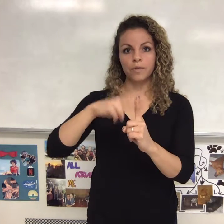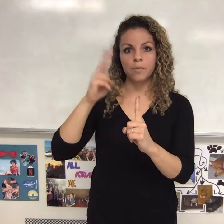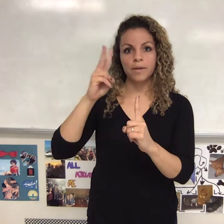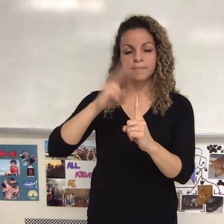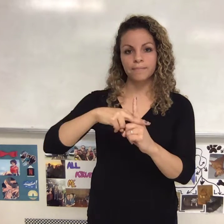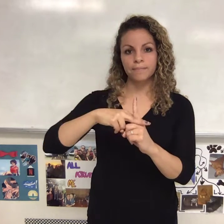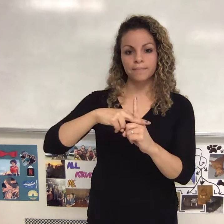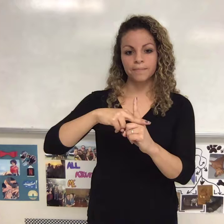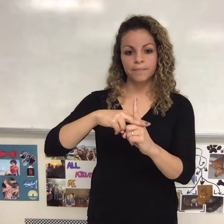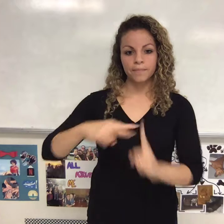1.